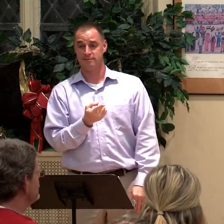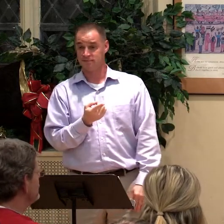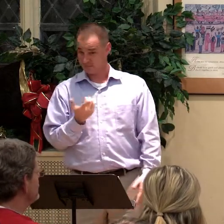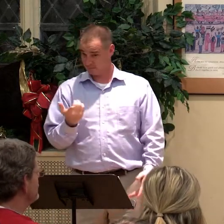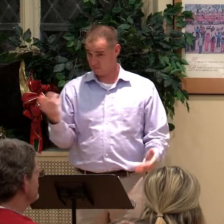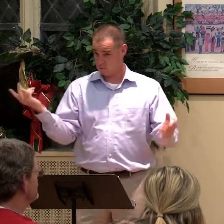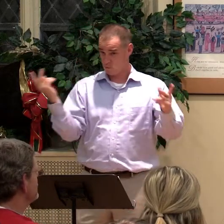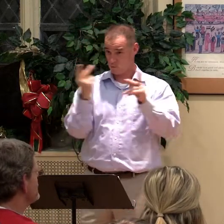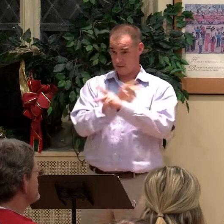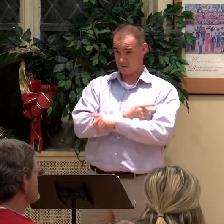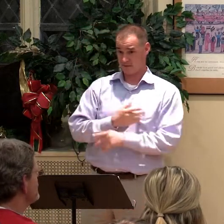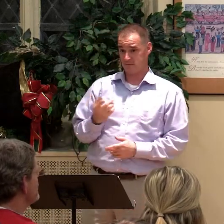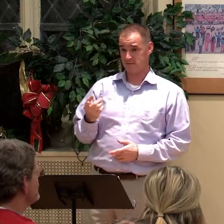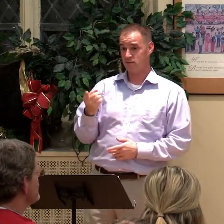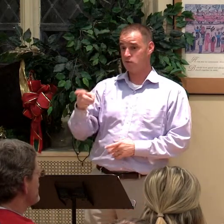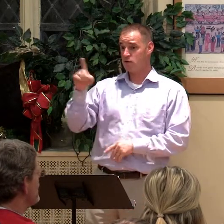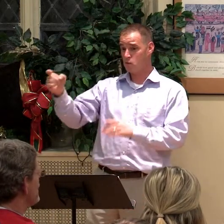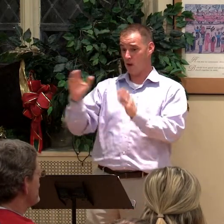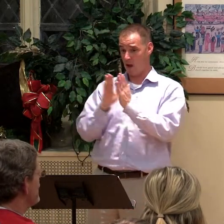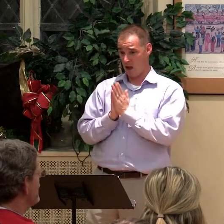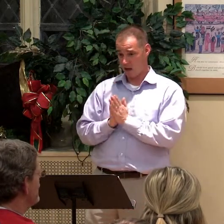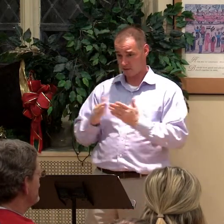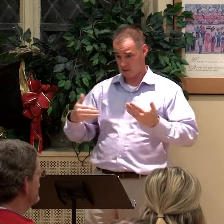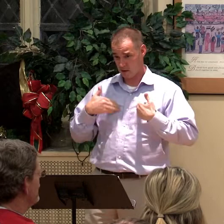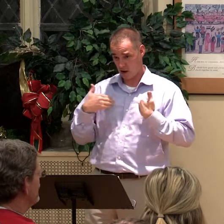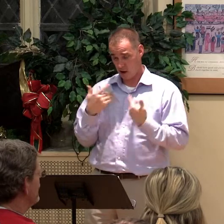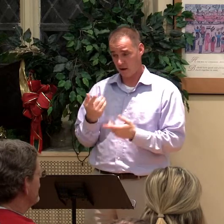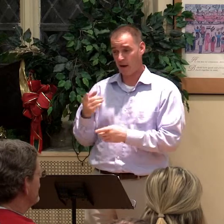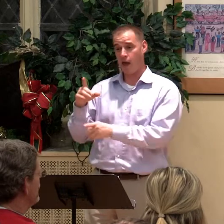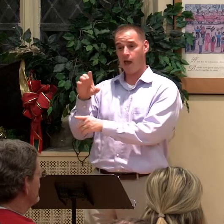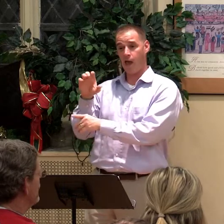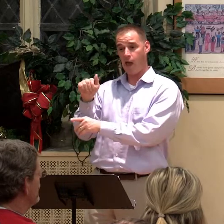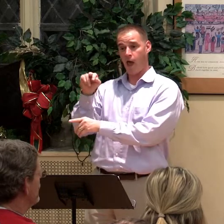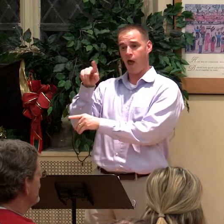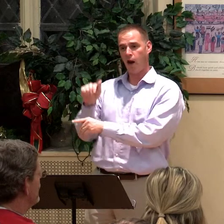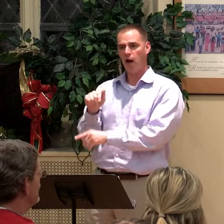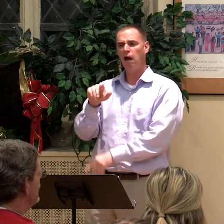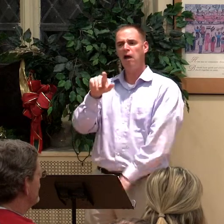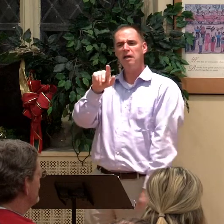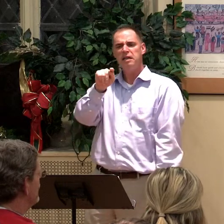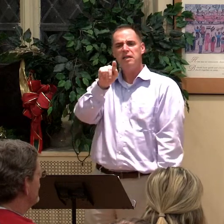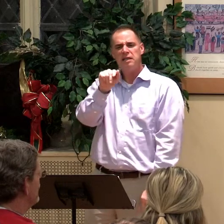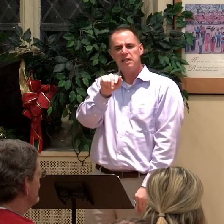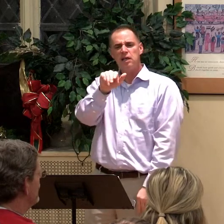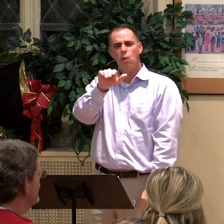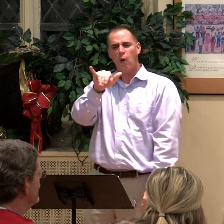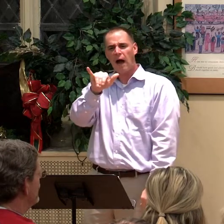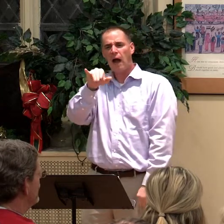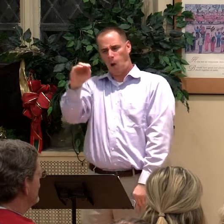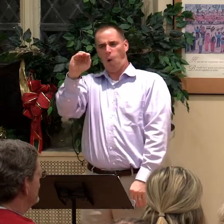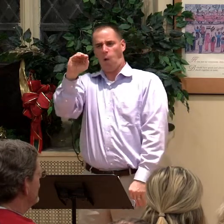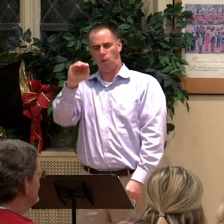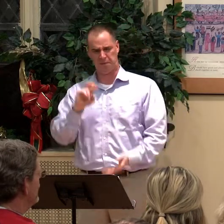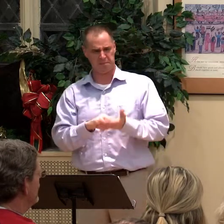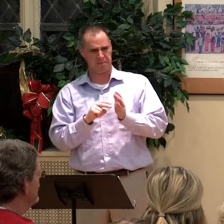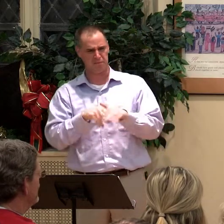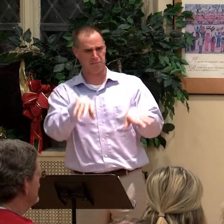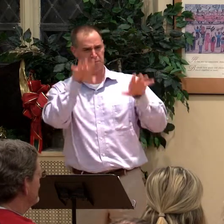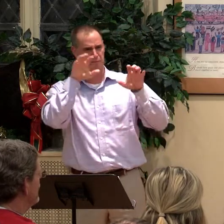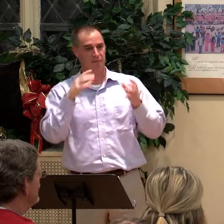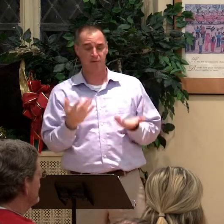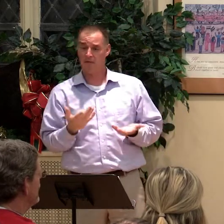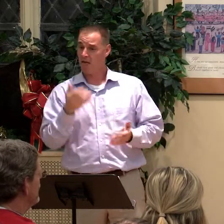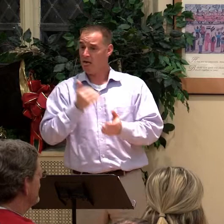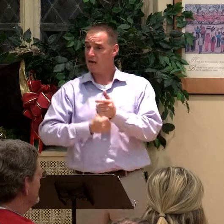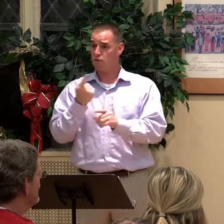what's worse, you had to ask young Anna what TTYL meant. And everyone